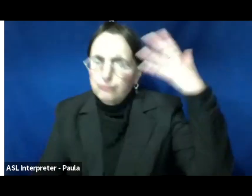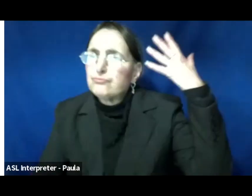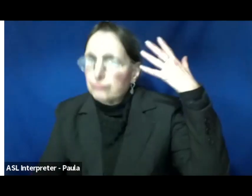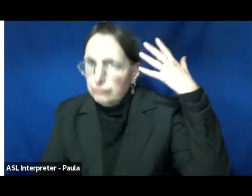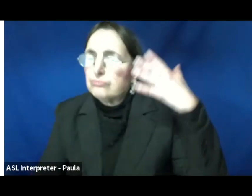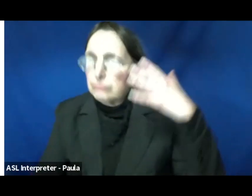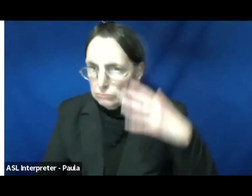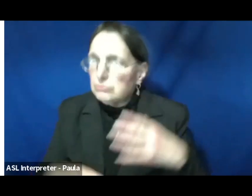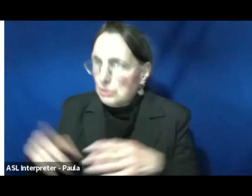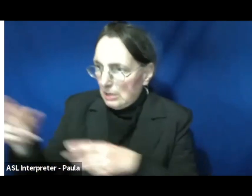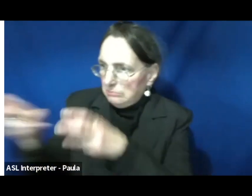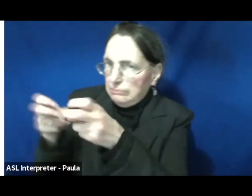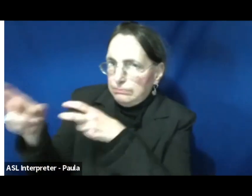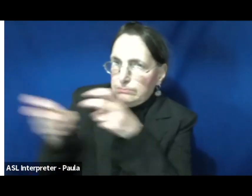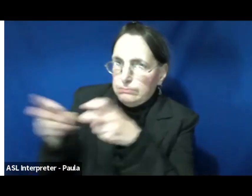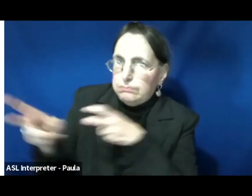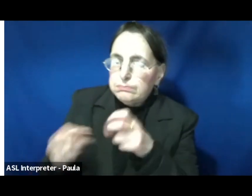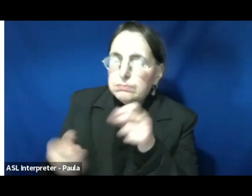for Teslas.